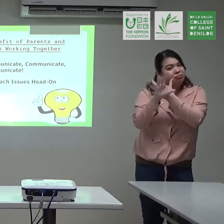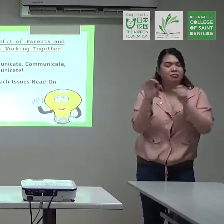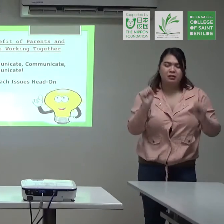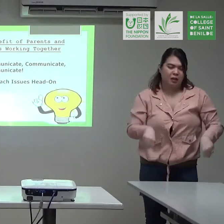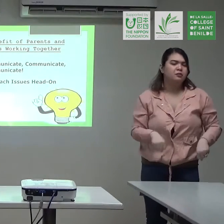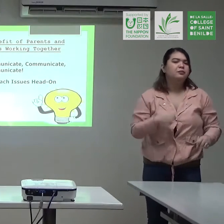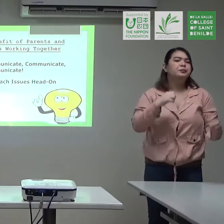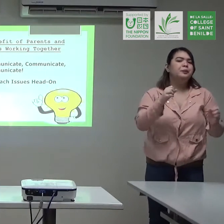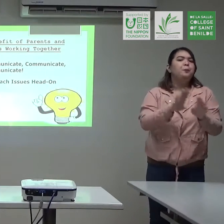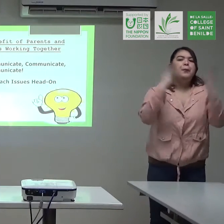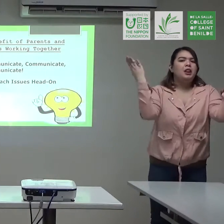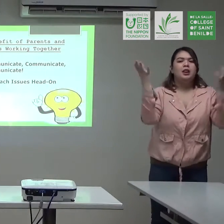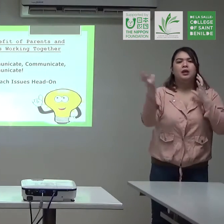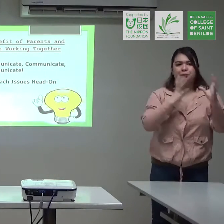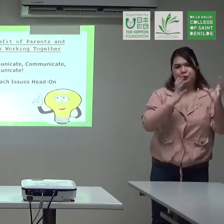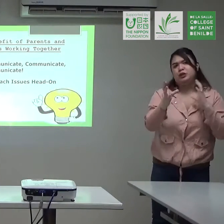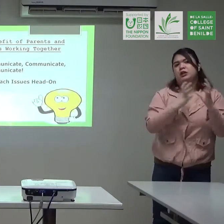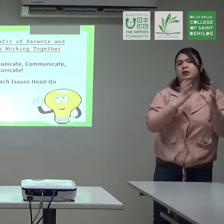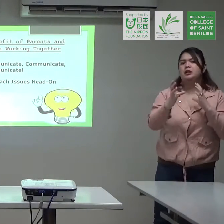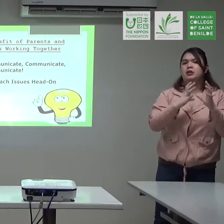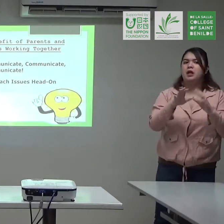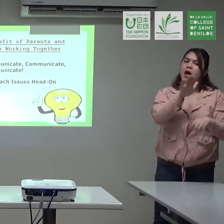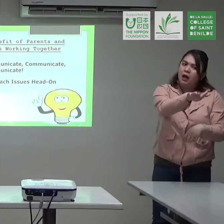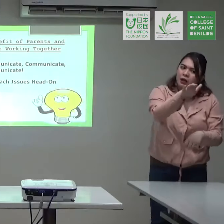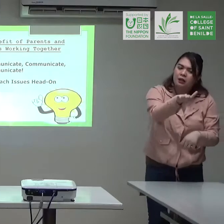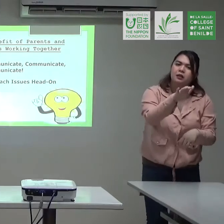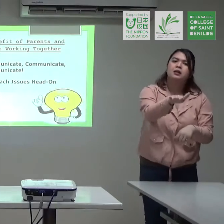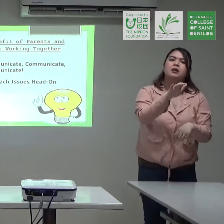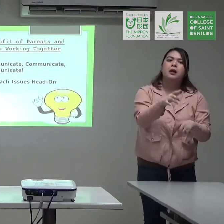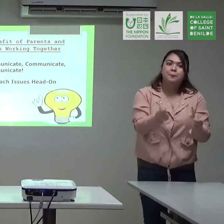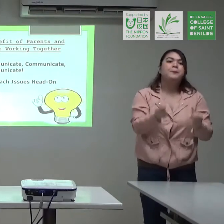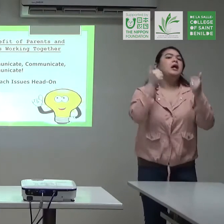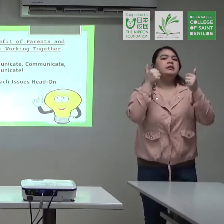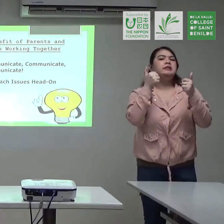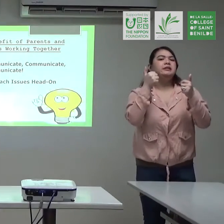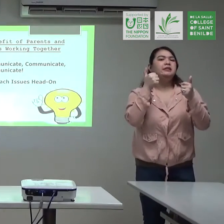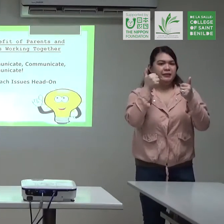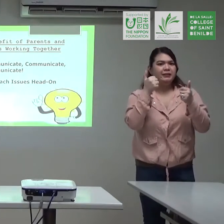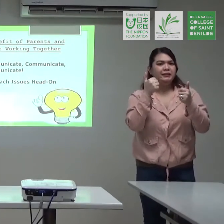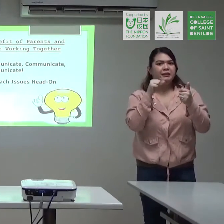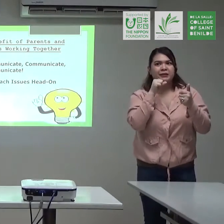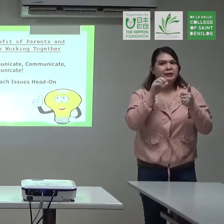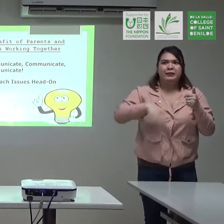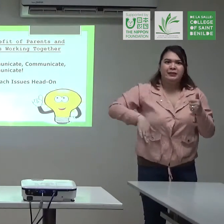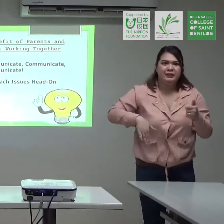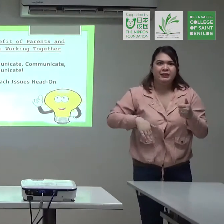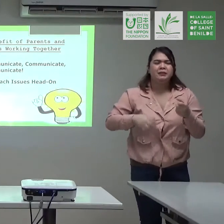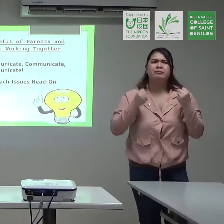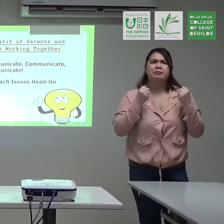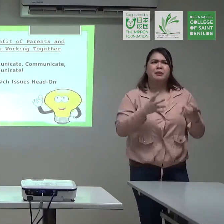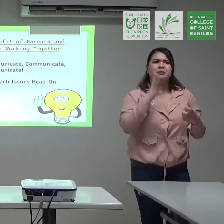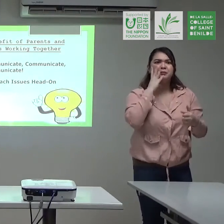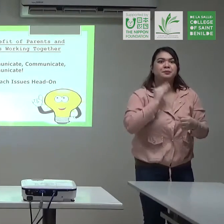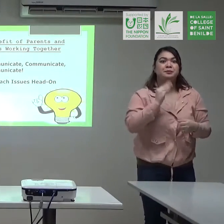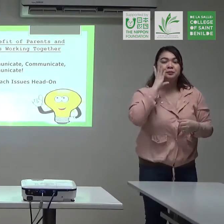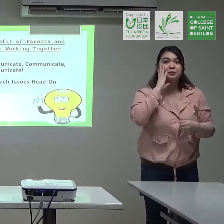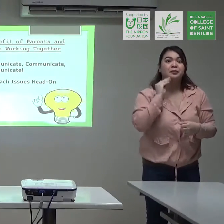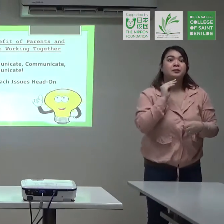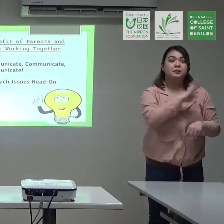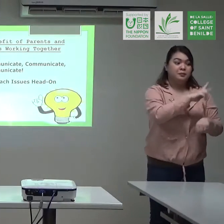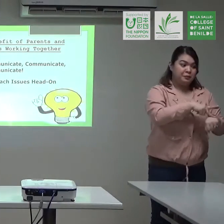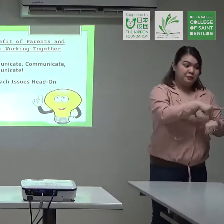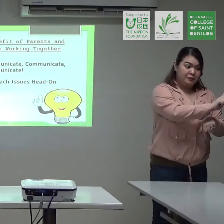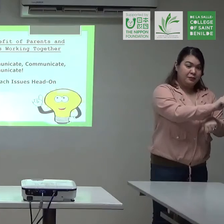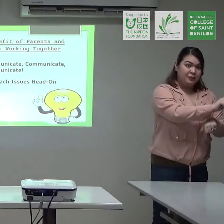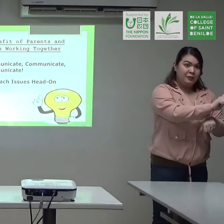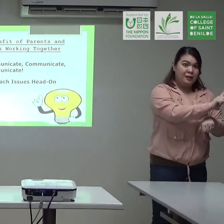openly communicate. Approach issues head-on. Maraming principals na